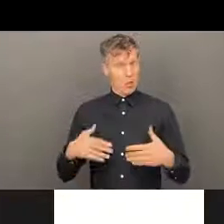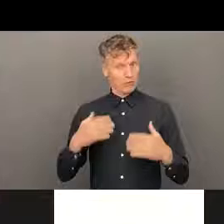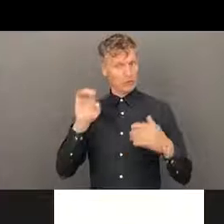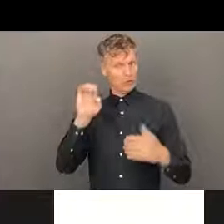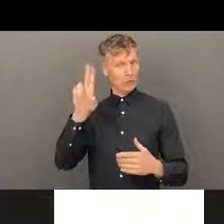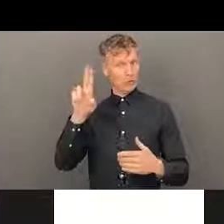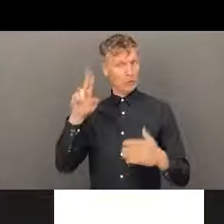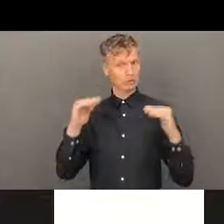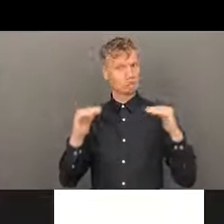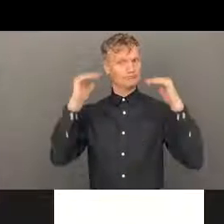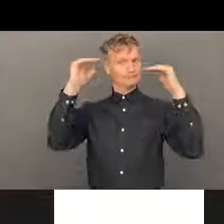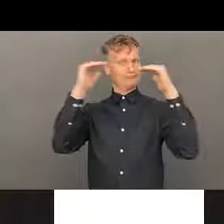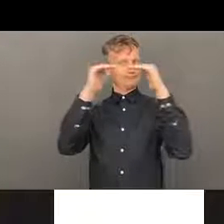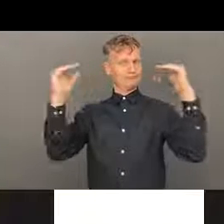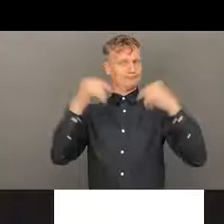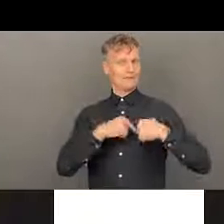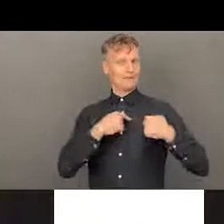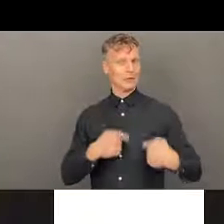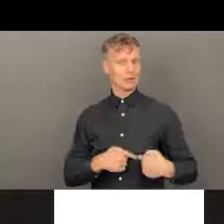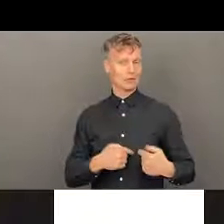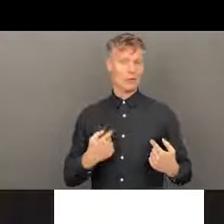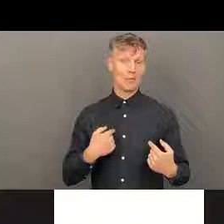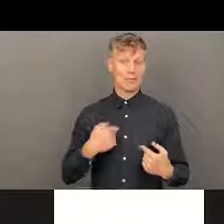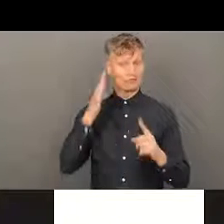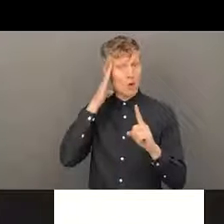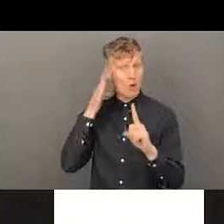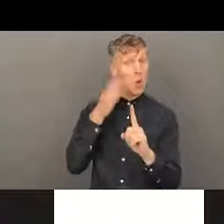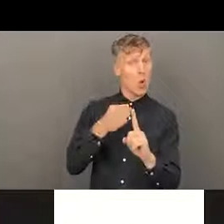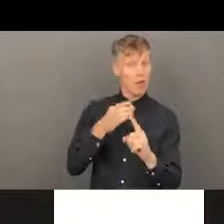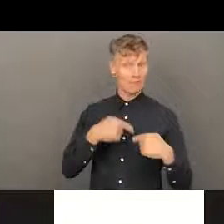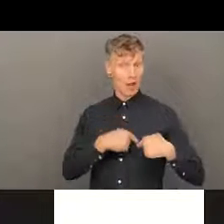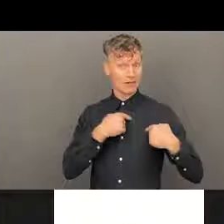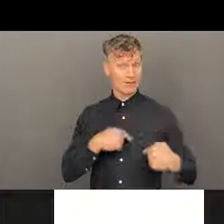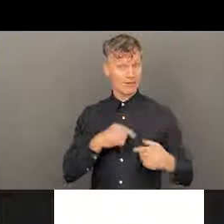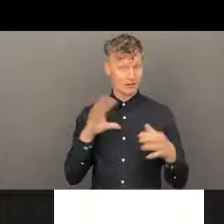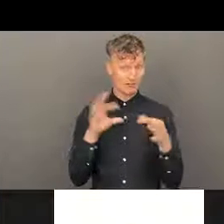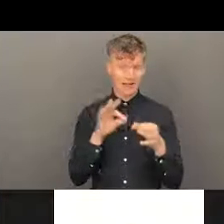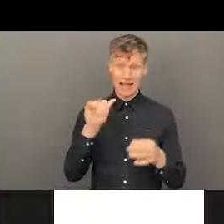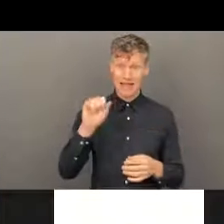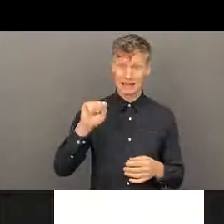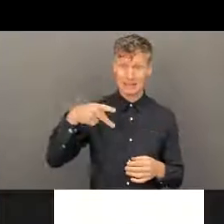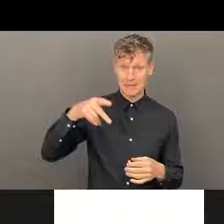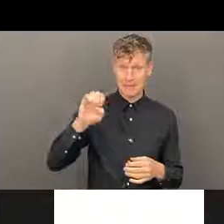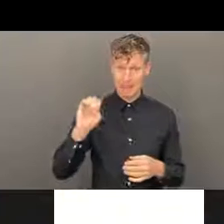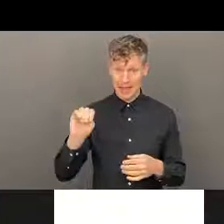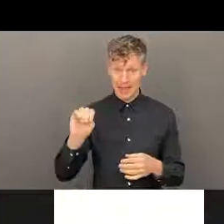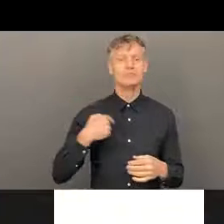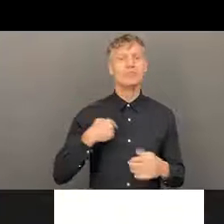So my role as an ASPIM volunteer involved conducting research